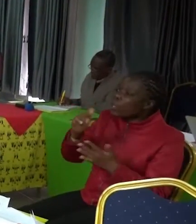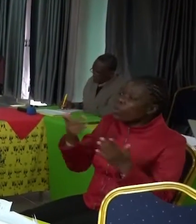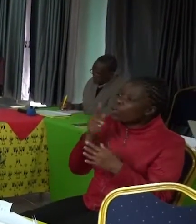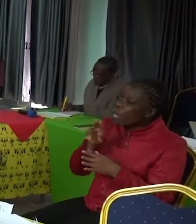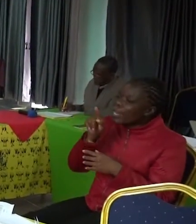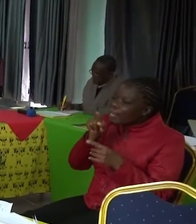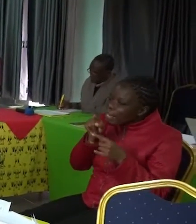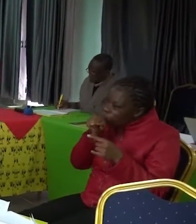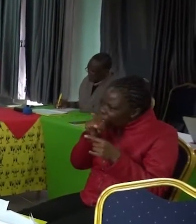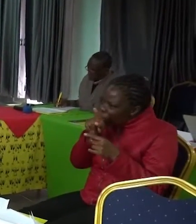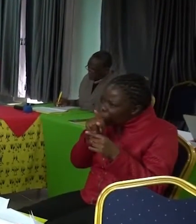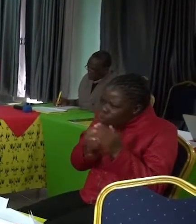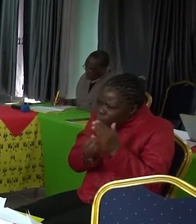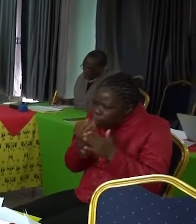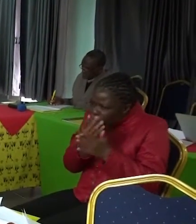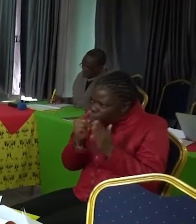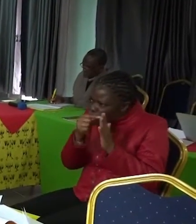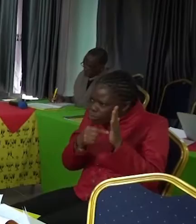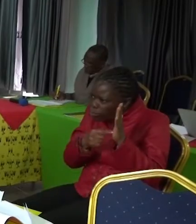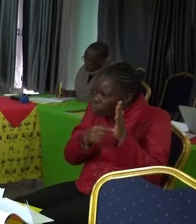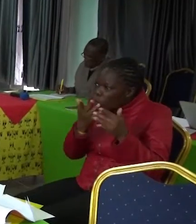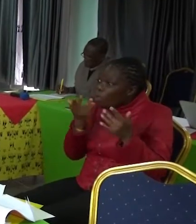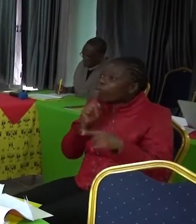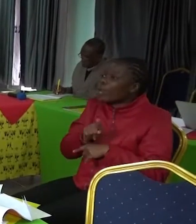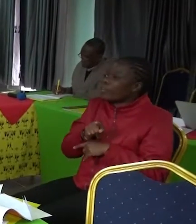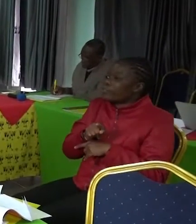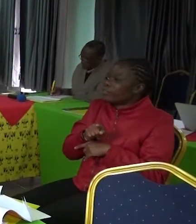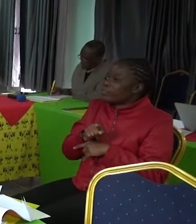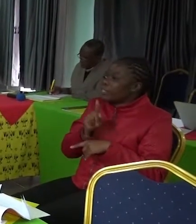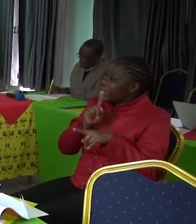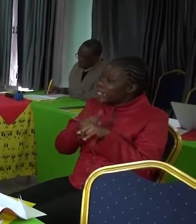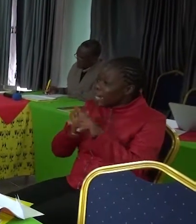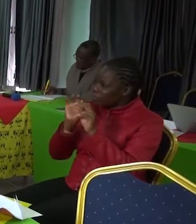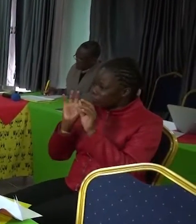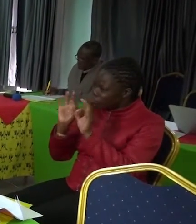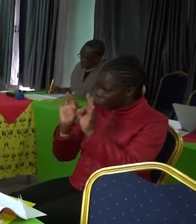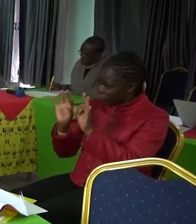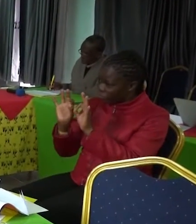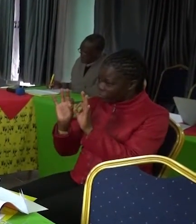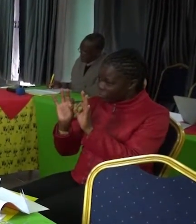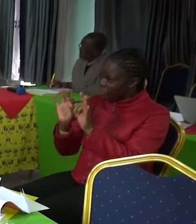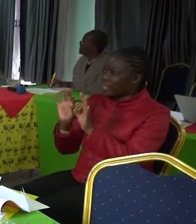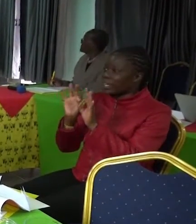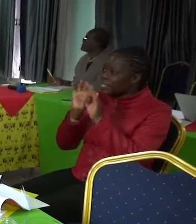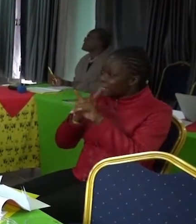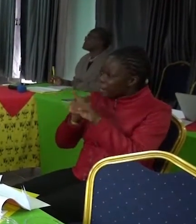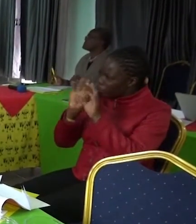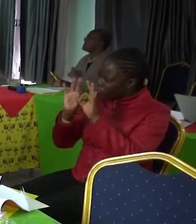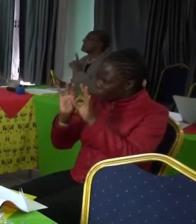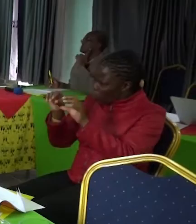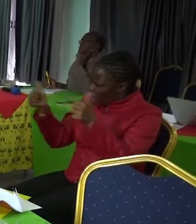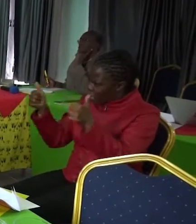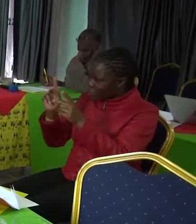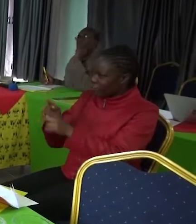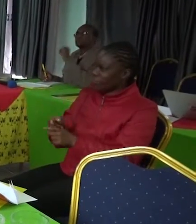and grow from there, your professionalism. When you have done well, we shall give you some award, certificate